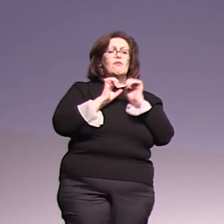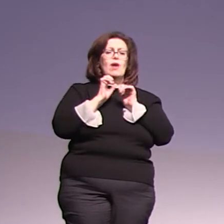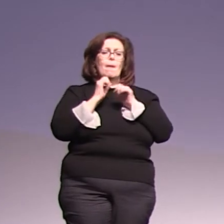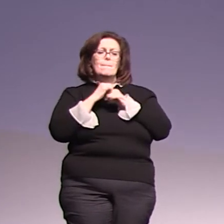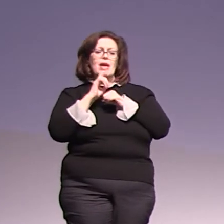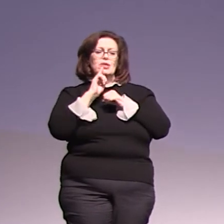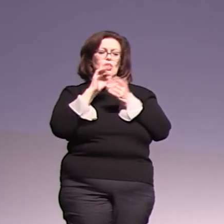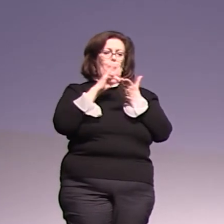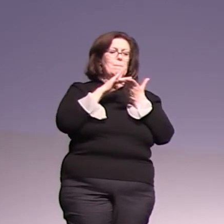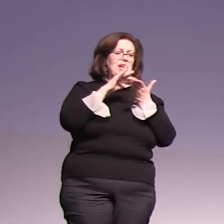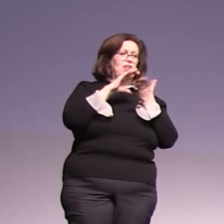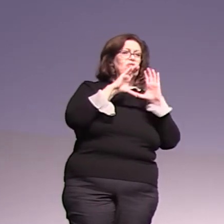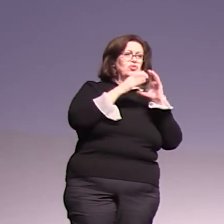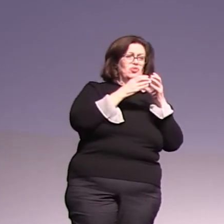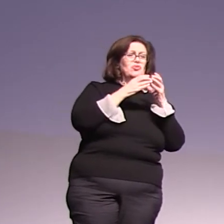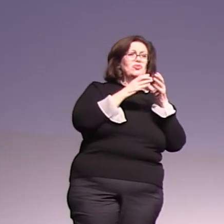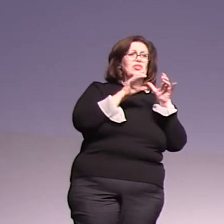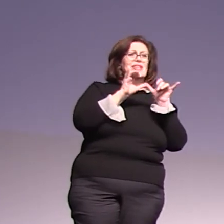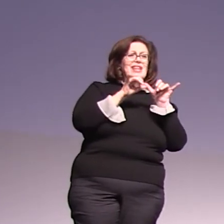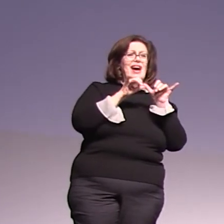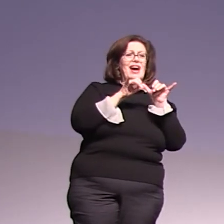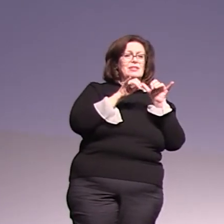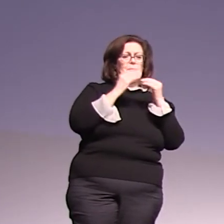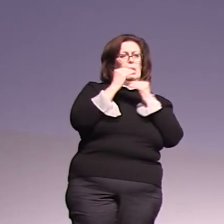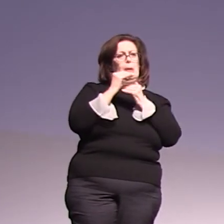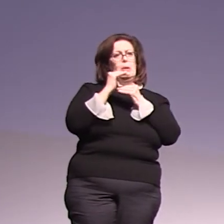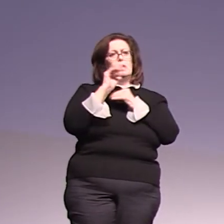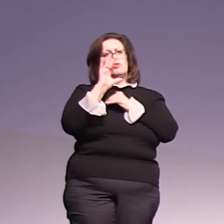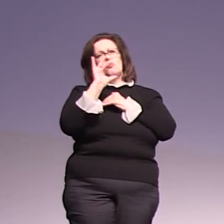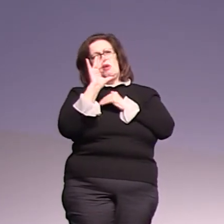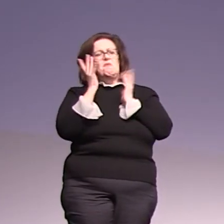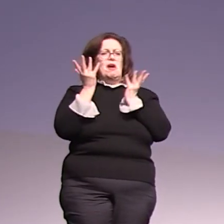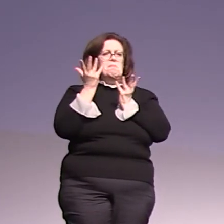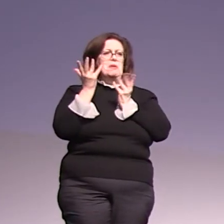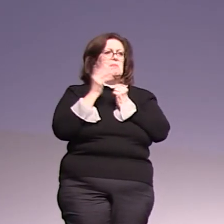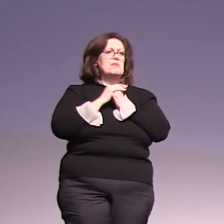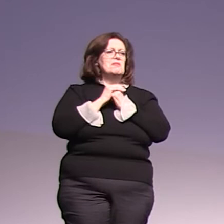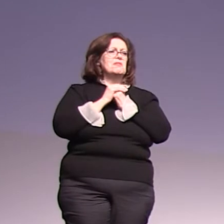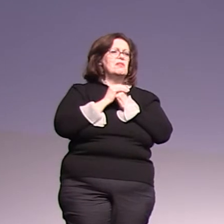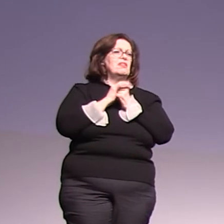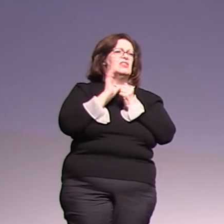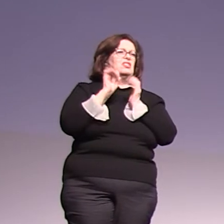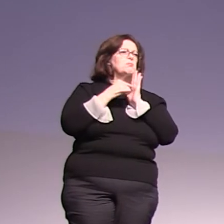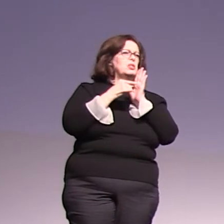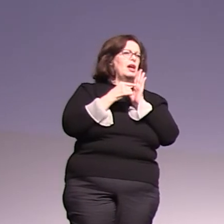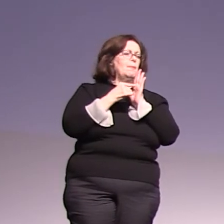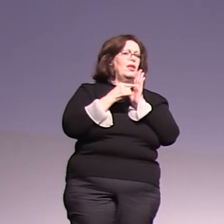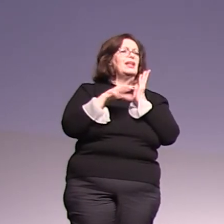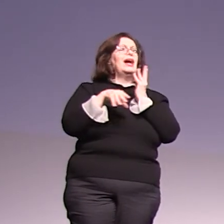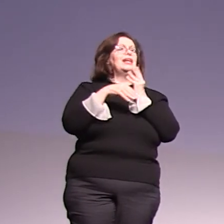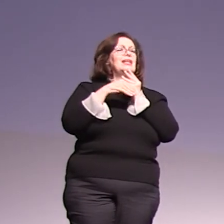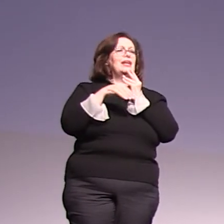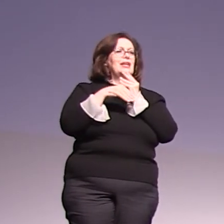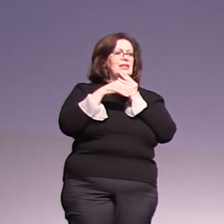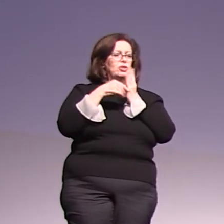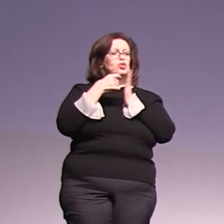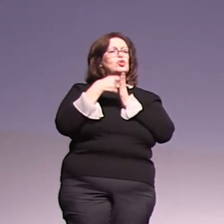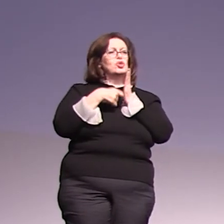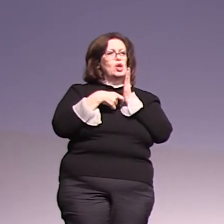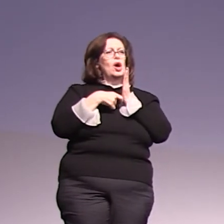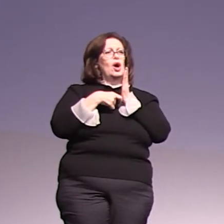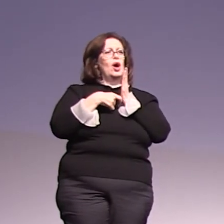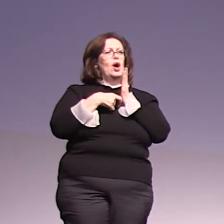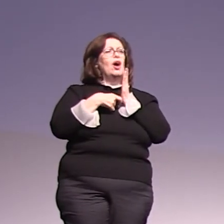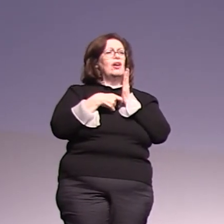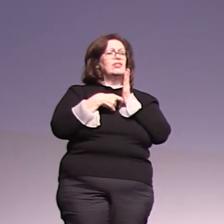limit middle school class sizes to 1 to 25 or something like that. That is an additional expense, right? That is an additional cost, and that would have to